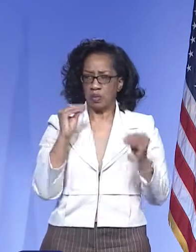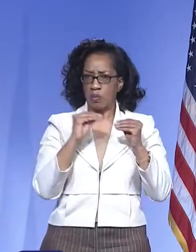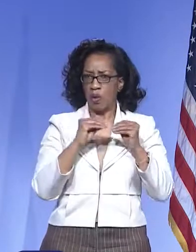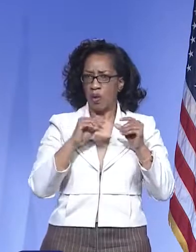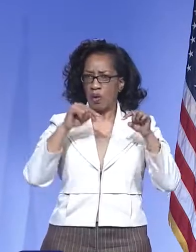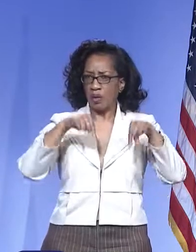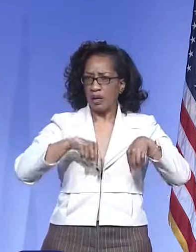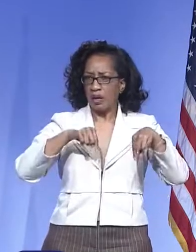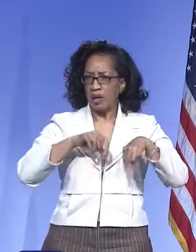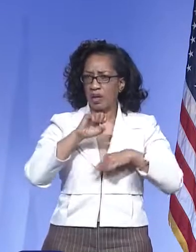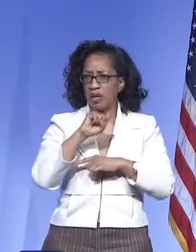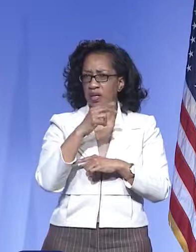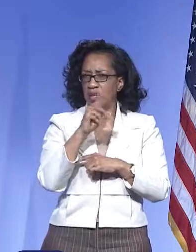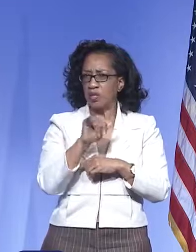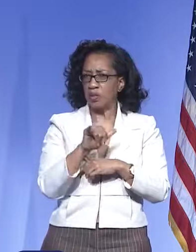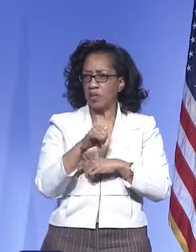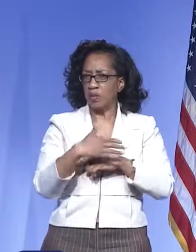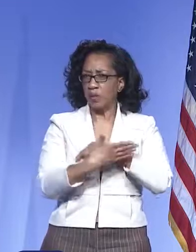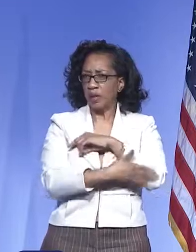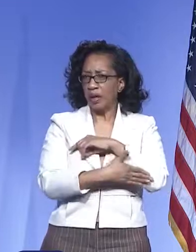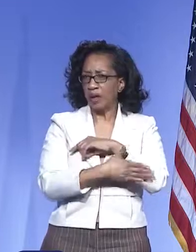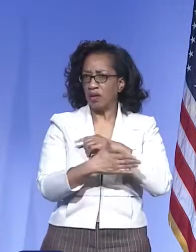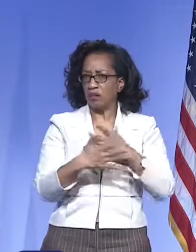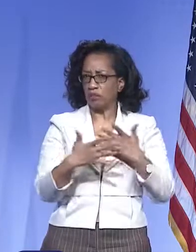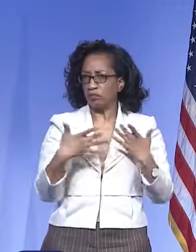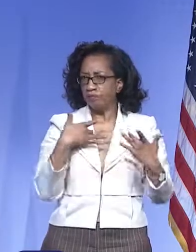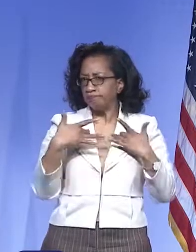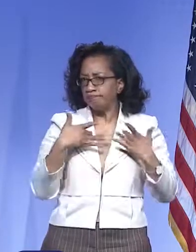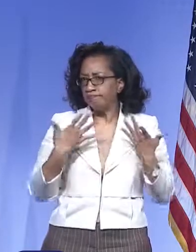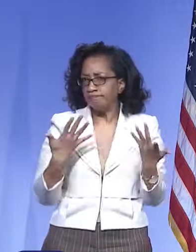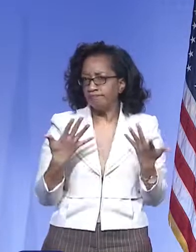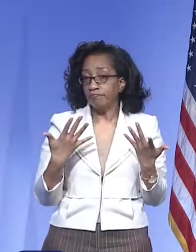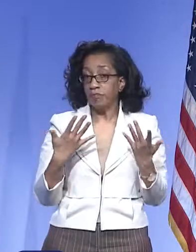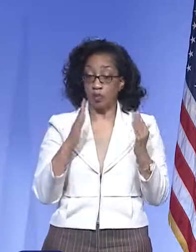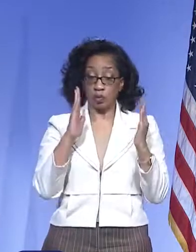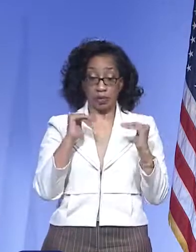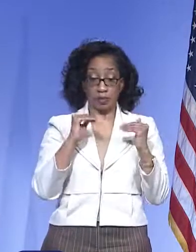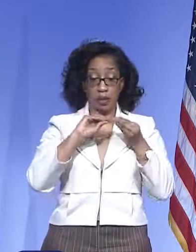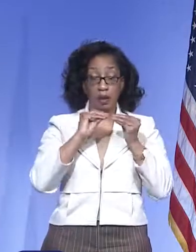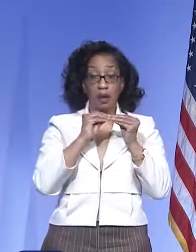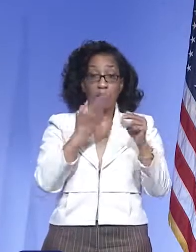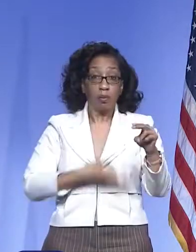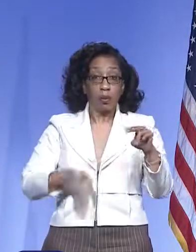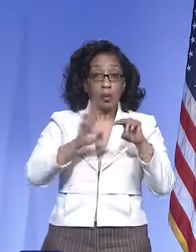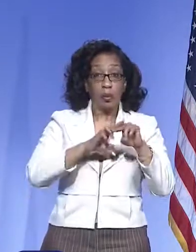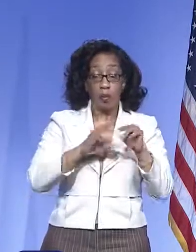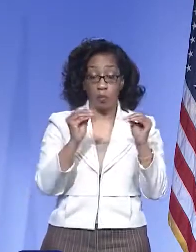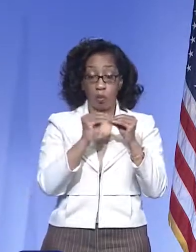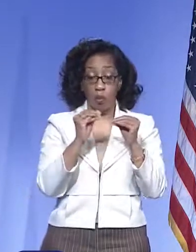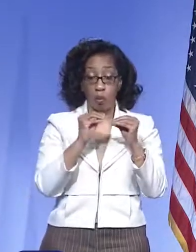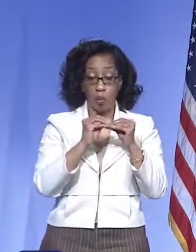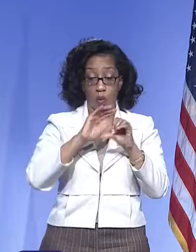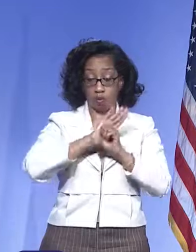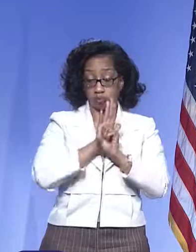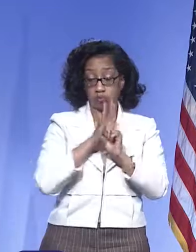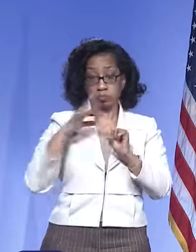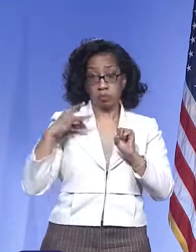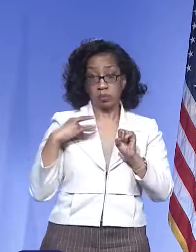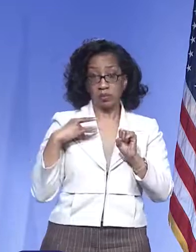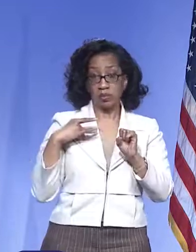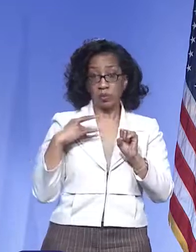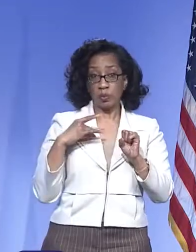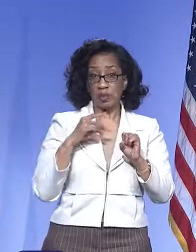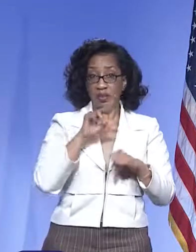your concerns with that? And do you expect those number of cases to keep rising, or do you think that they will decline as more people